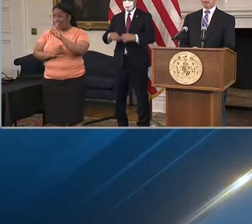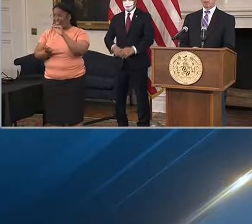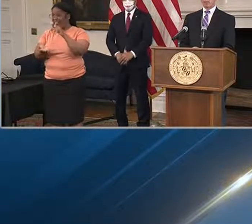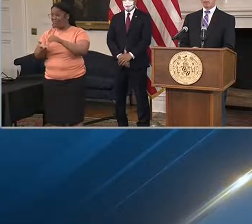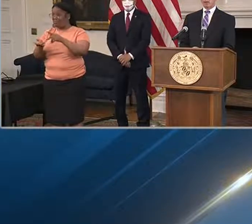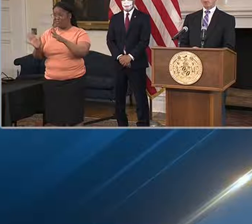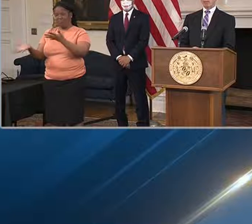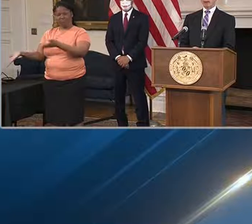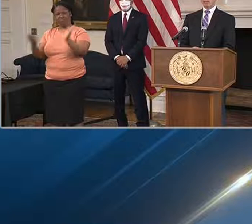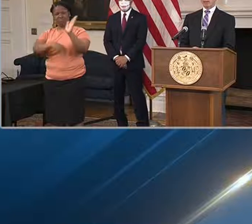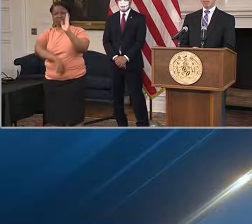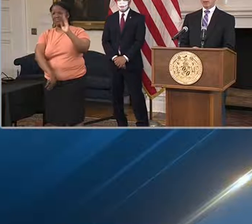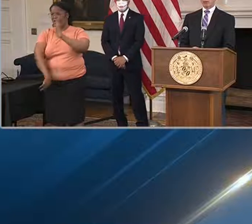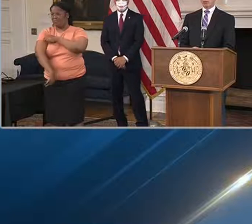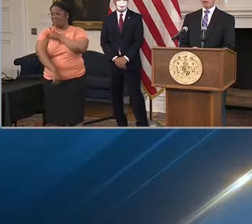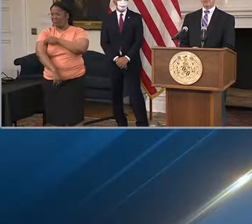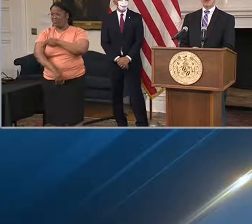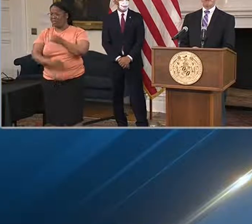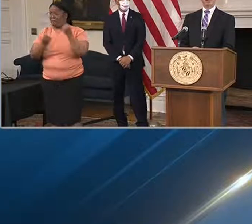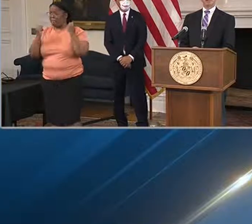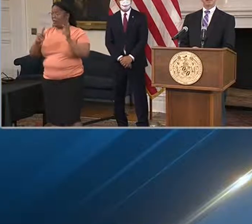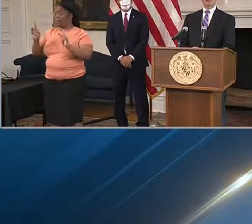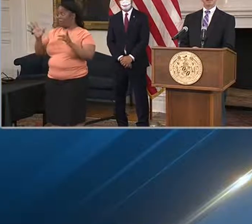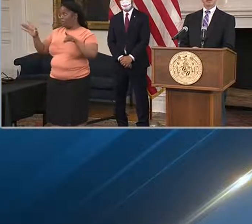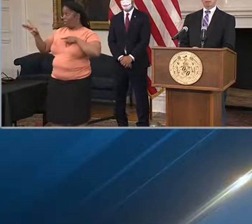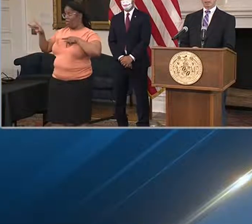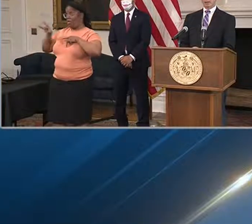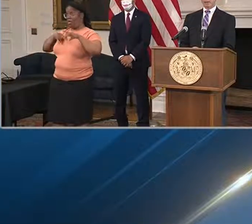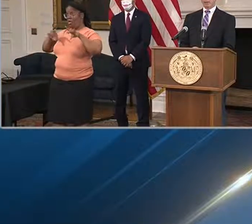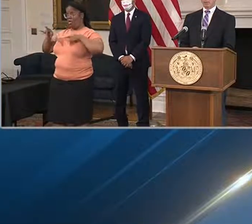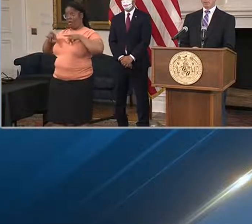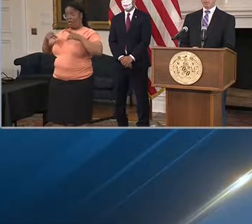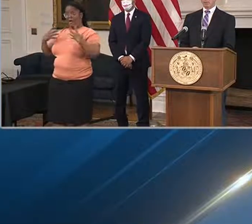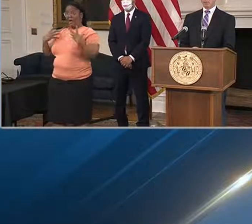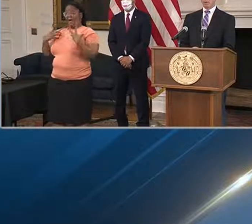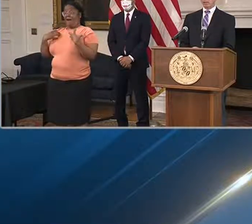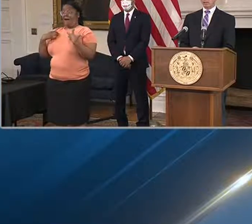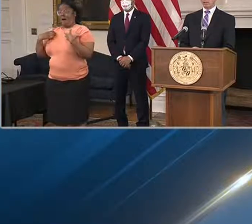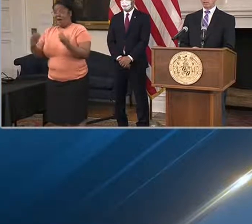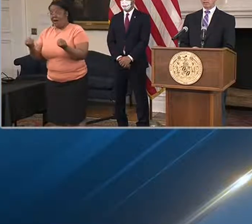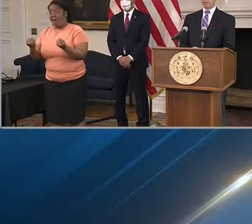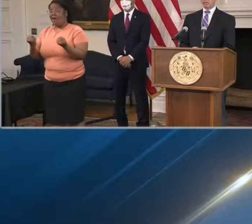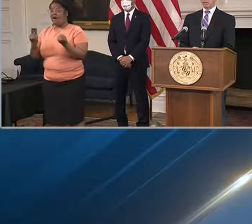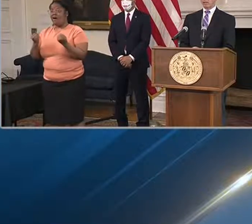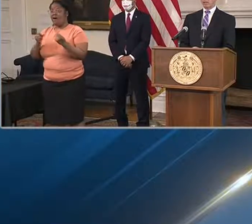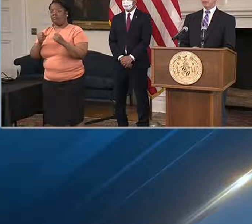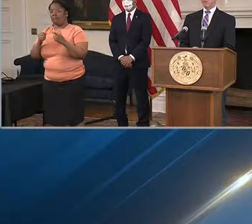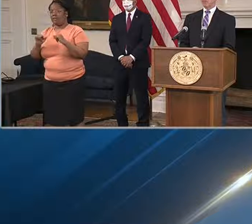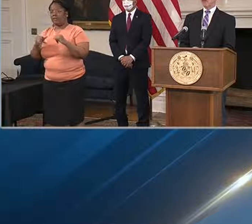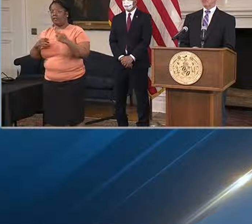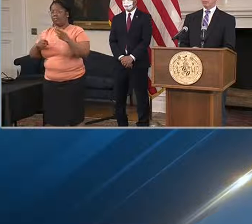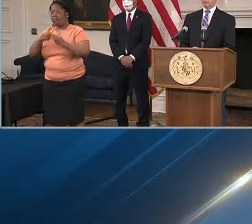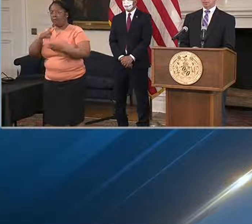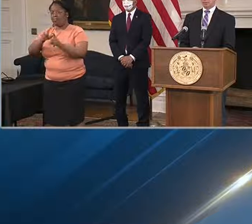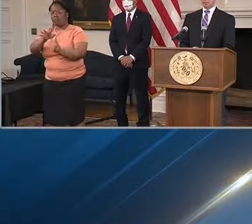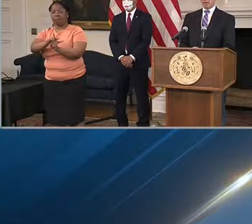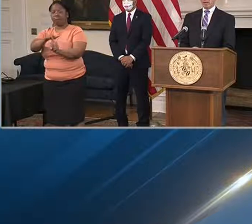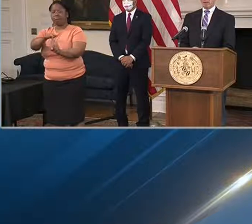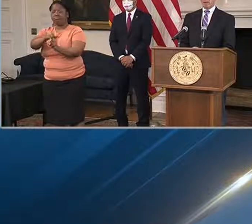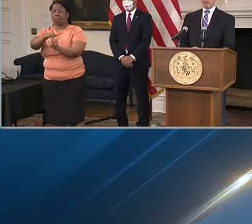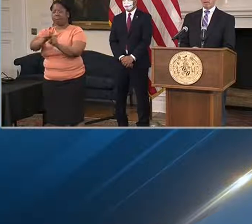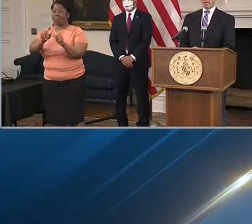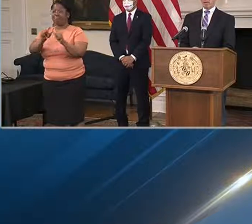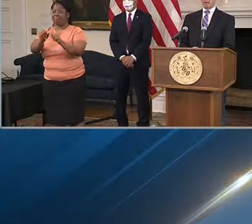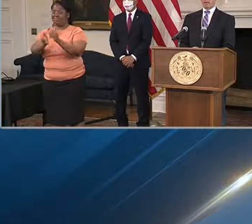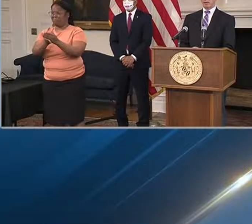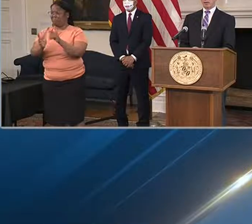hospital. Many people have lasting effects and do not recover completely, if ever, for months. Even if you're a lucky person